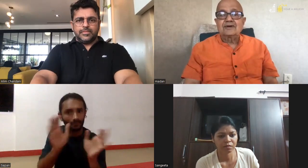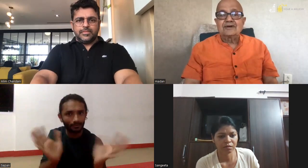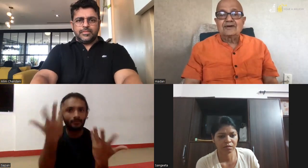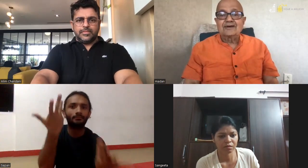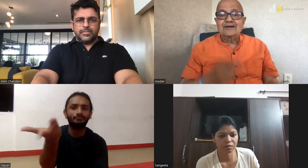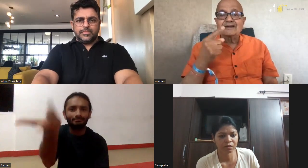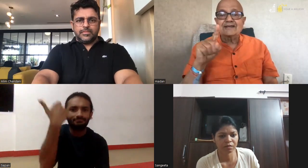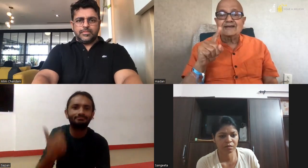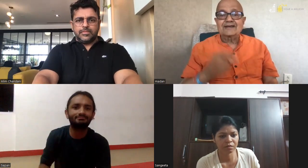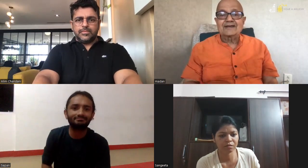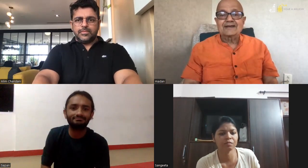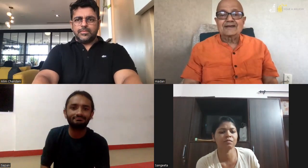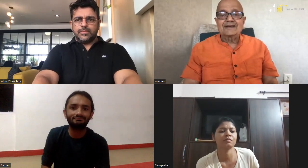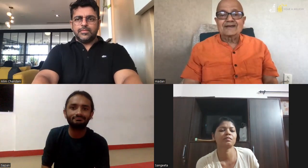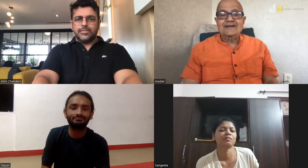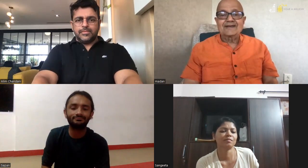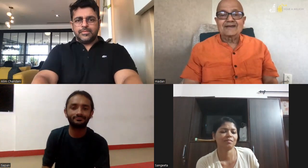send me,